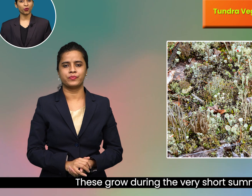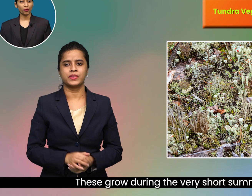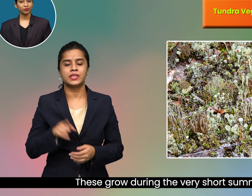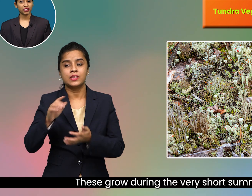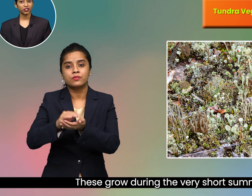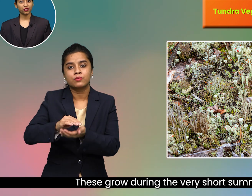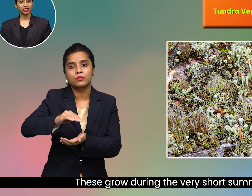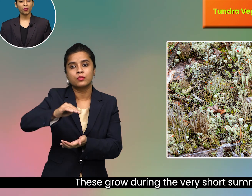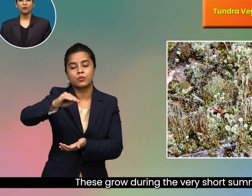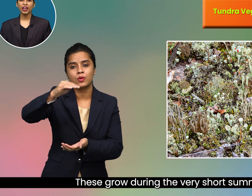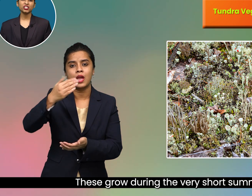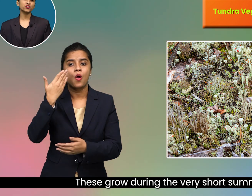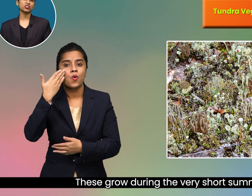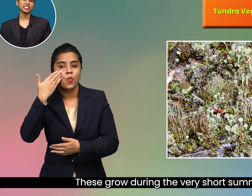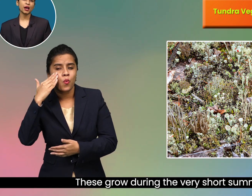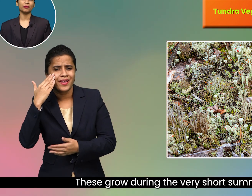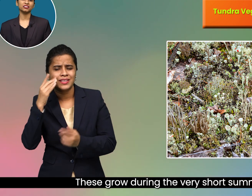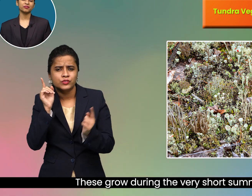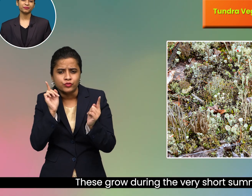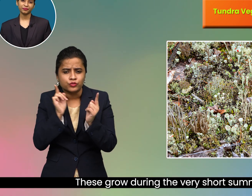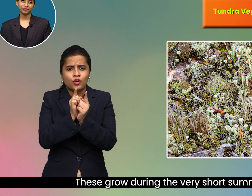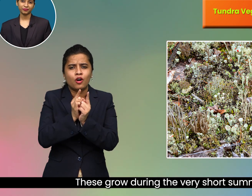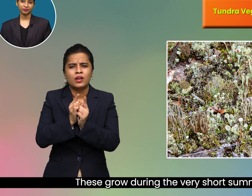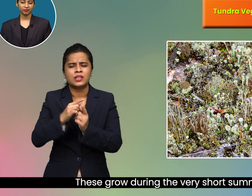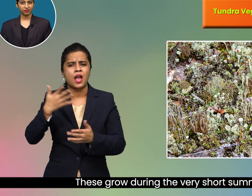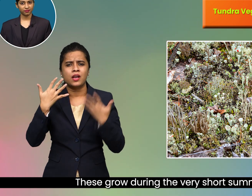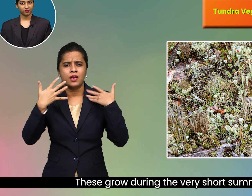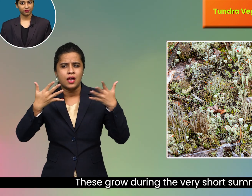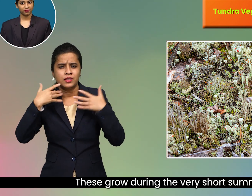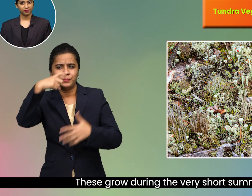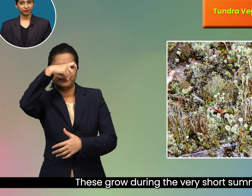These grow during the very short summer.